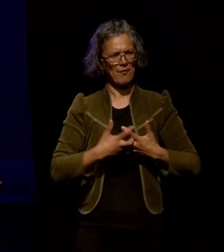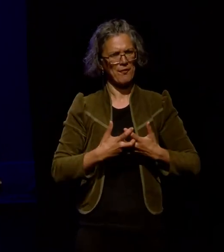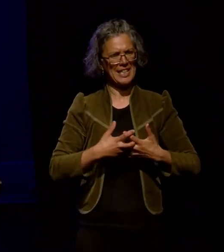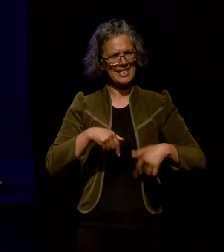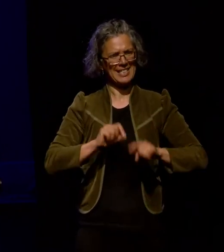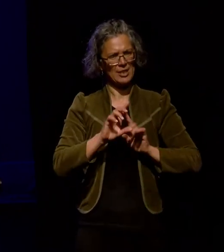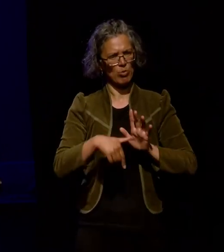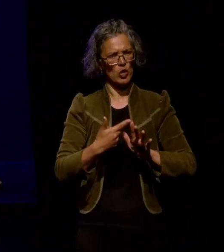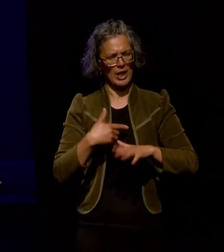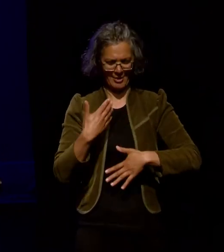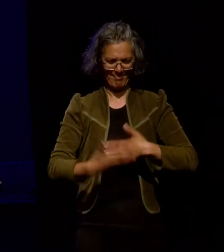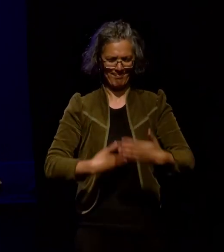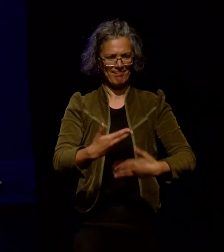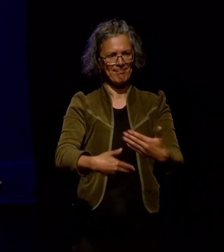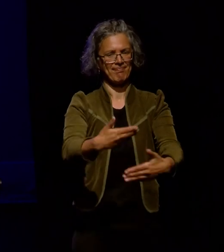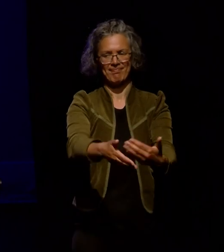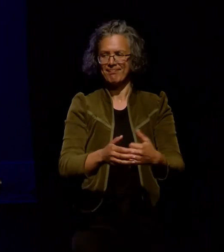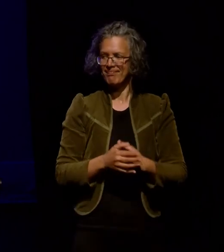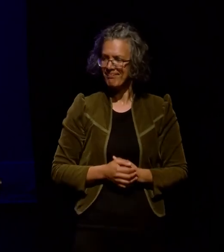and where we're at the moment.